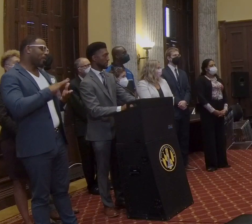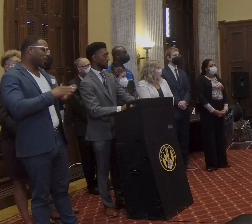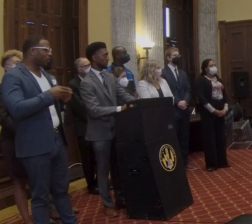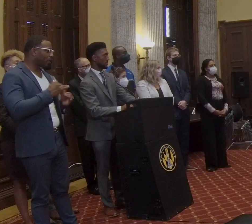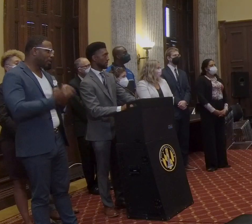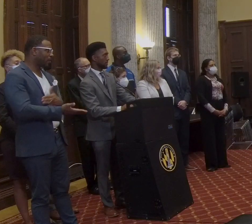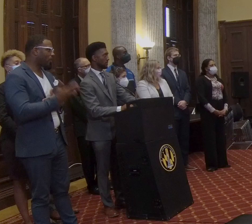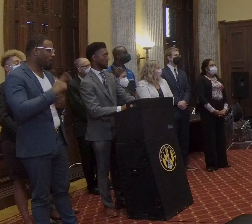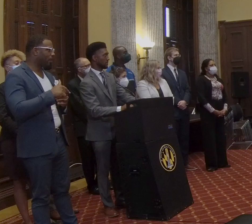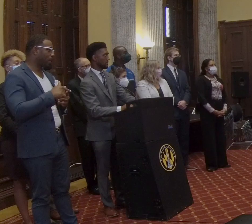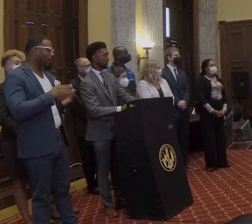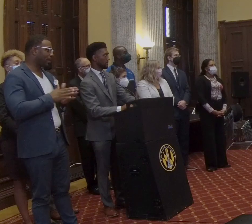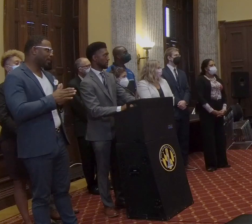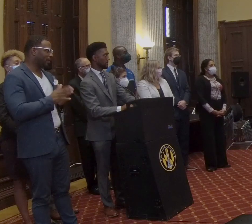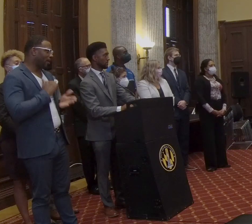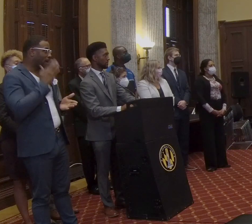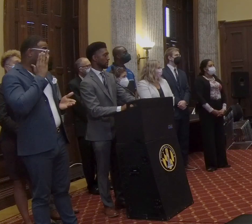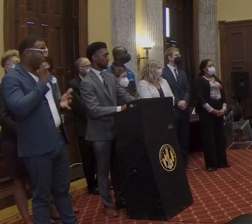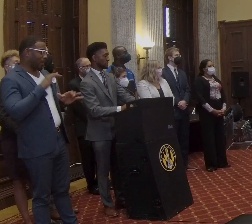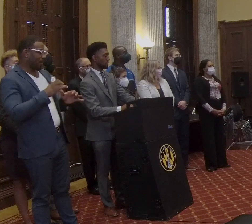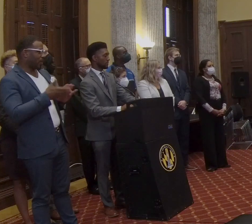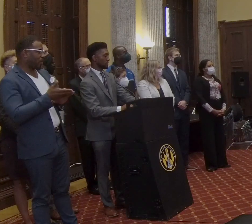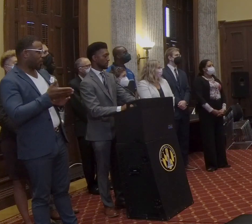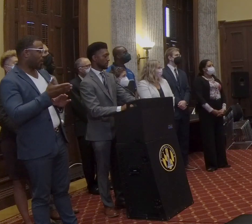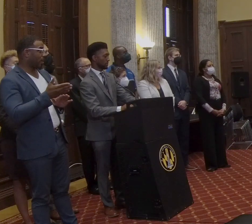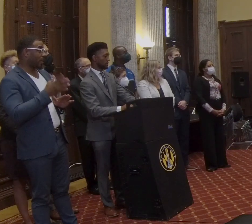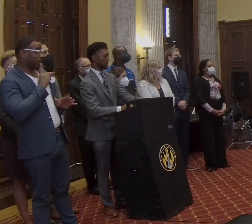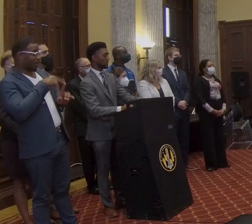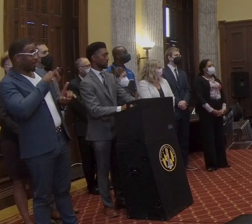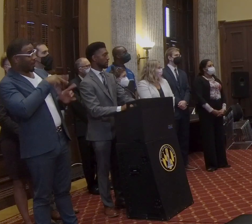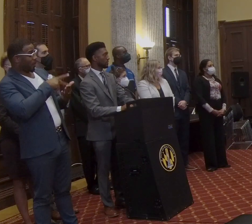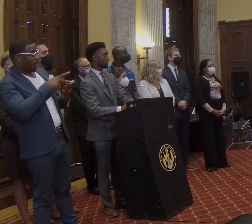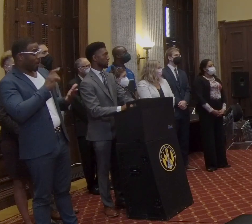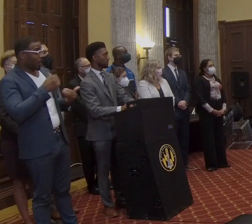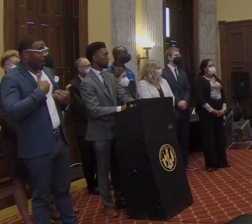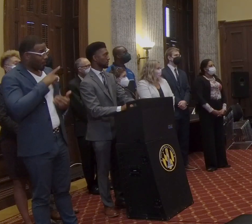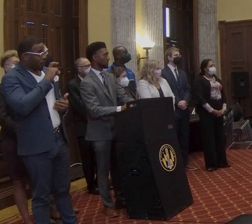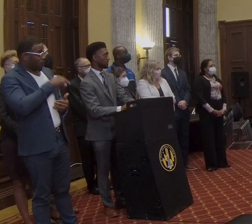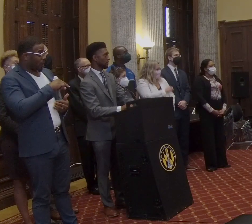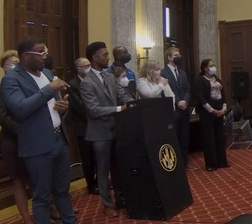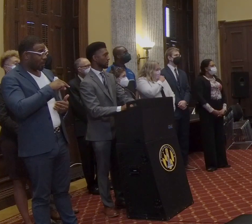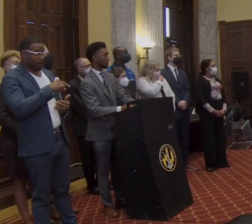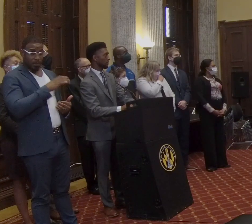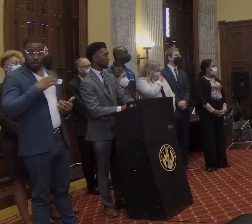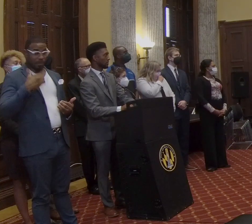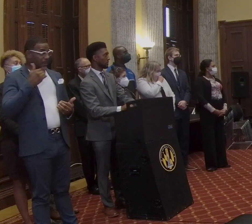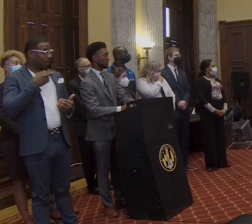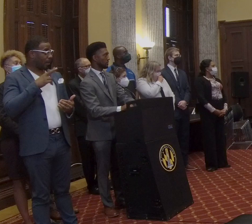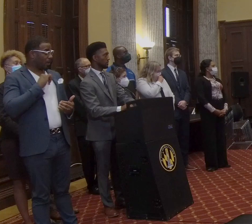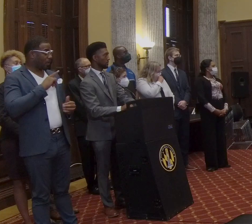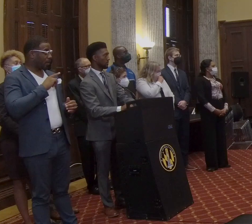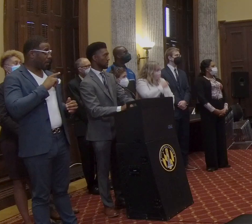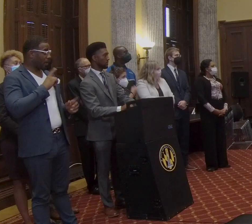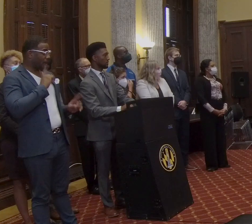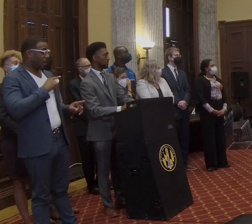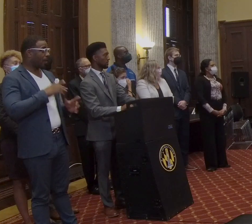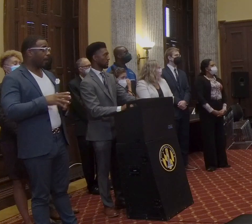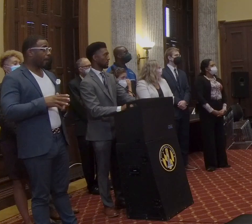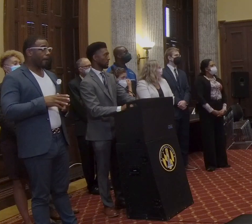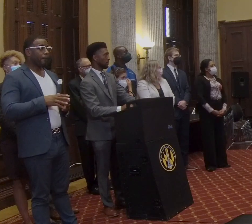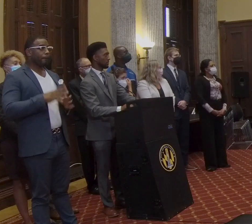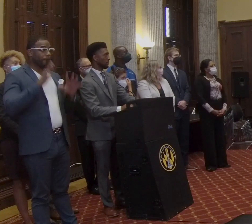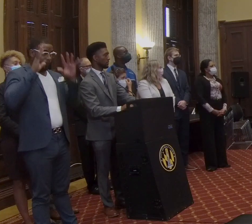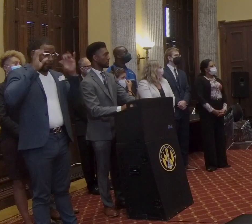I read the story this morning about the incentives, so I know that we did run it. And speaking of that program, I do have a question. Maybe Commissioner Harrison wants to take it.